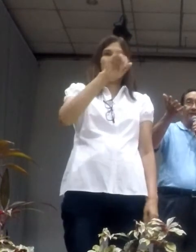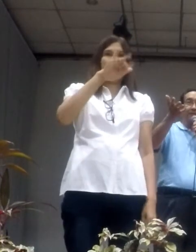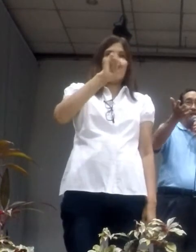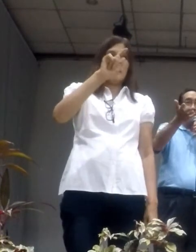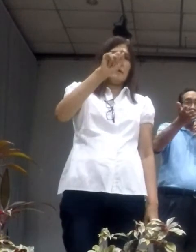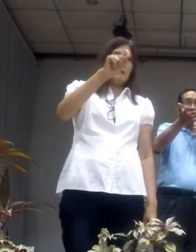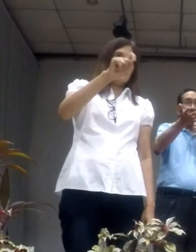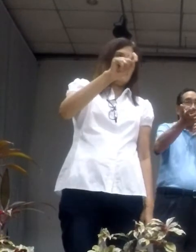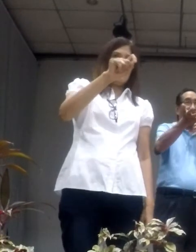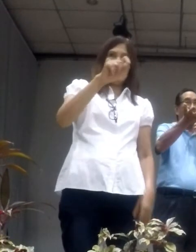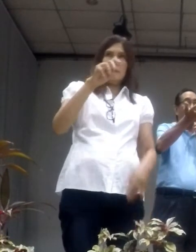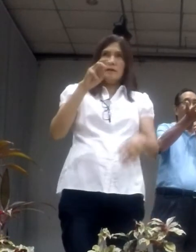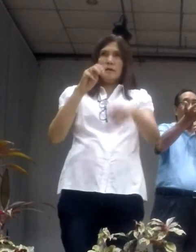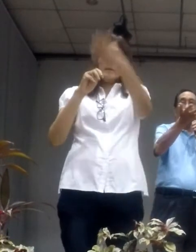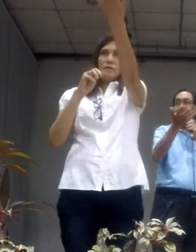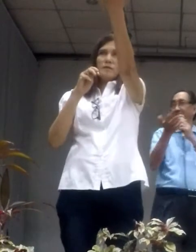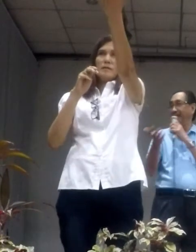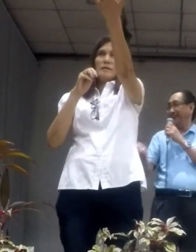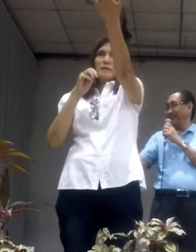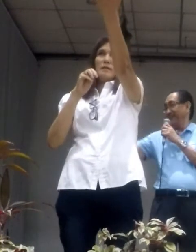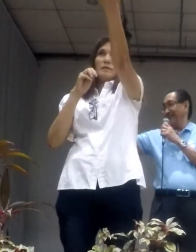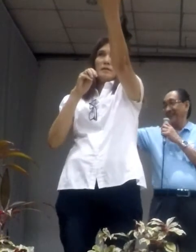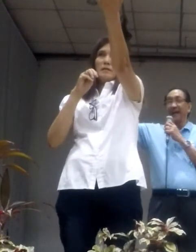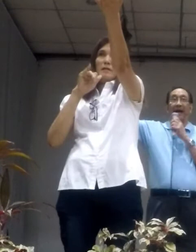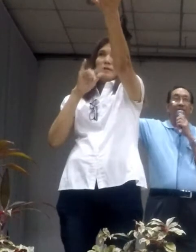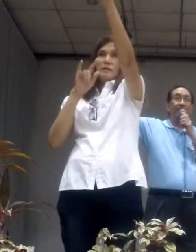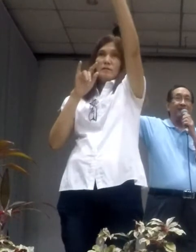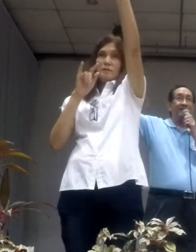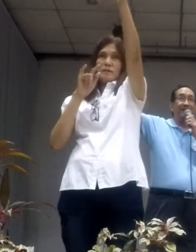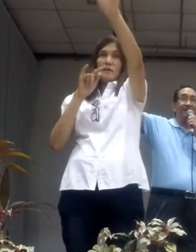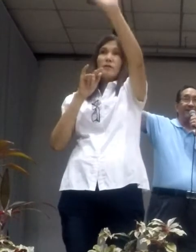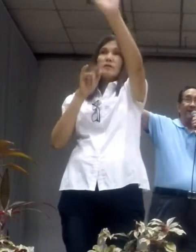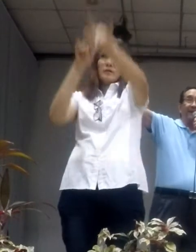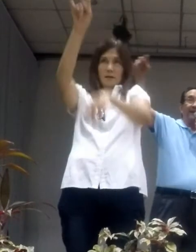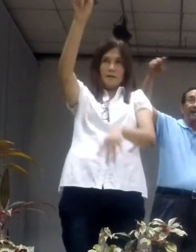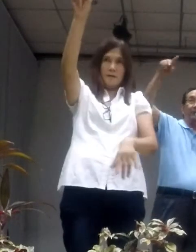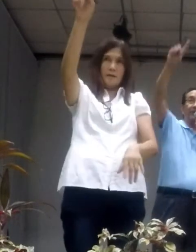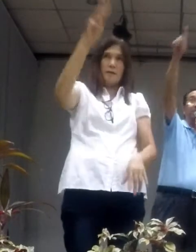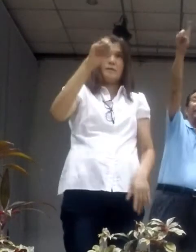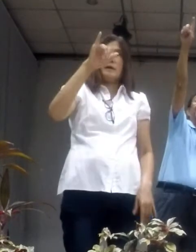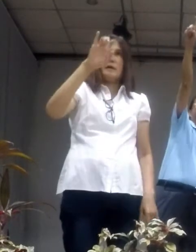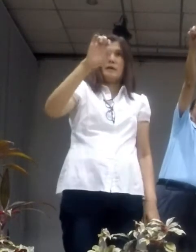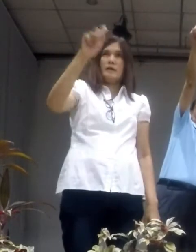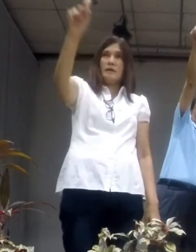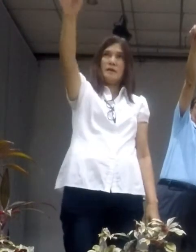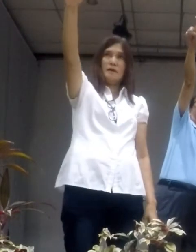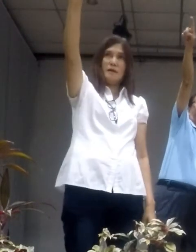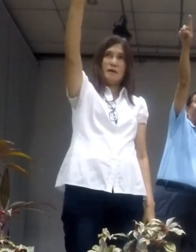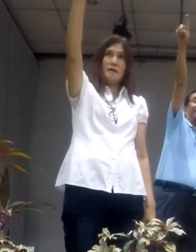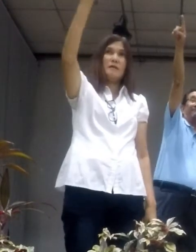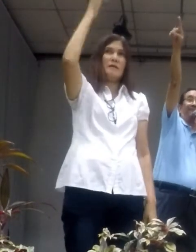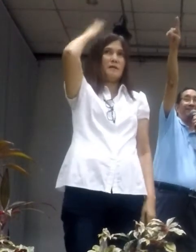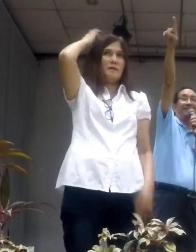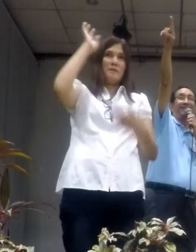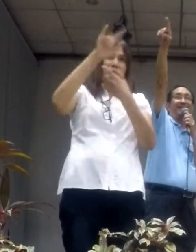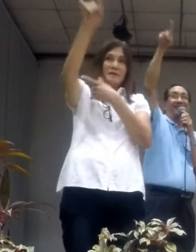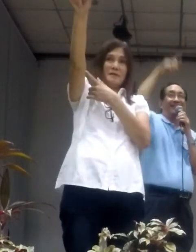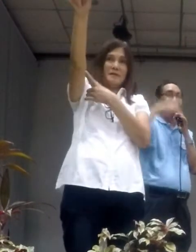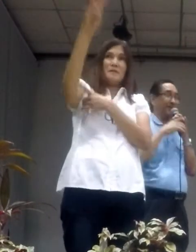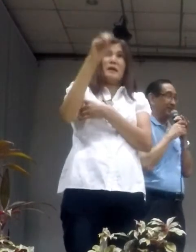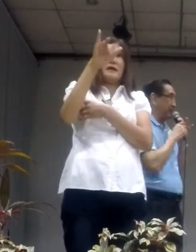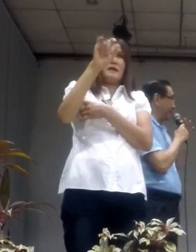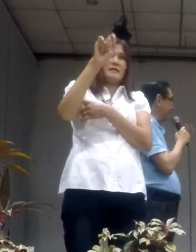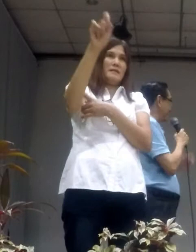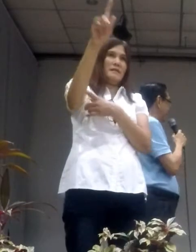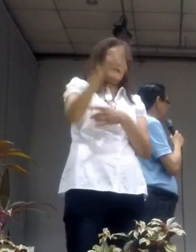So Mayet and Anthony. Anthony is here. And where's Mayet? Is there at the back.